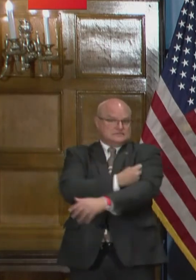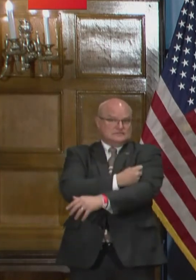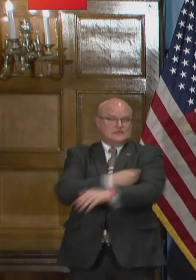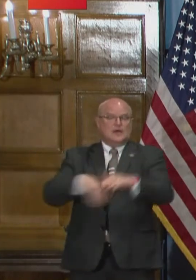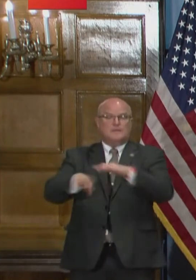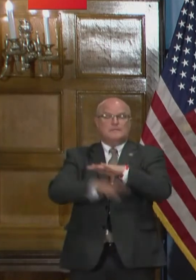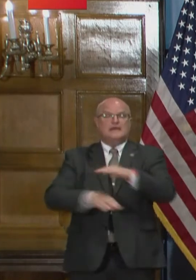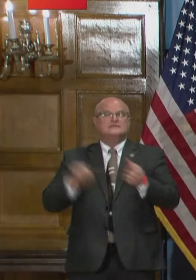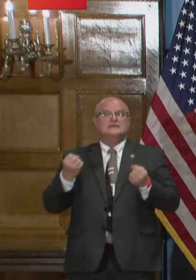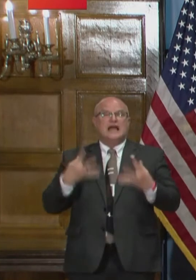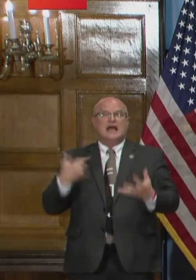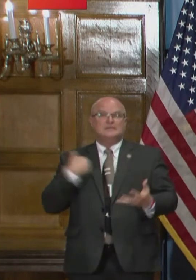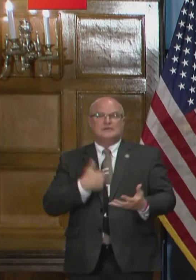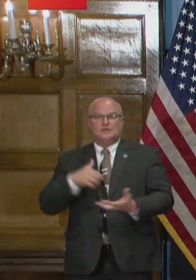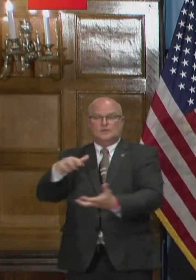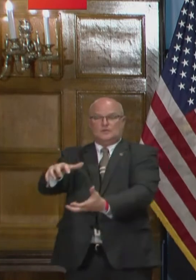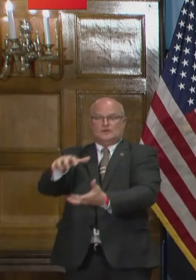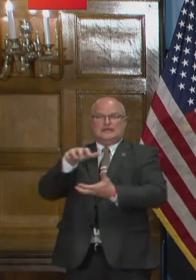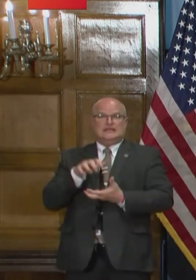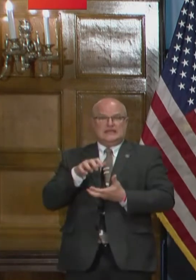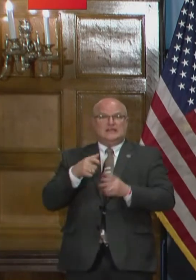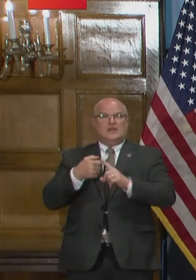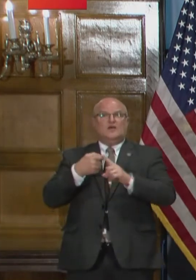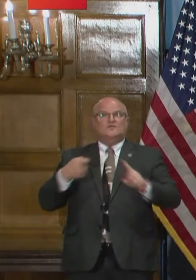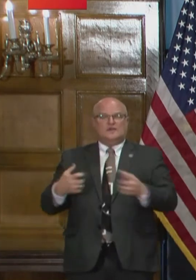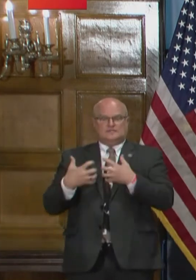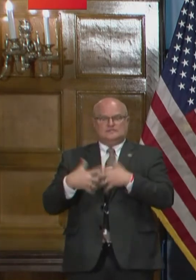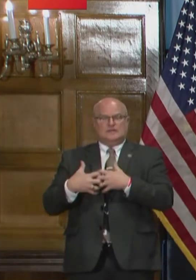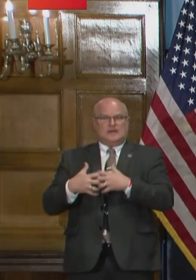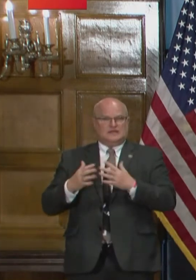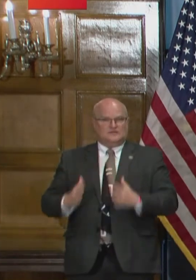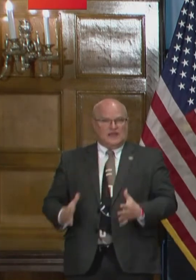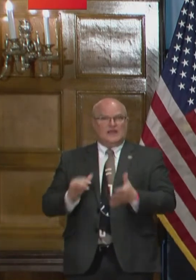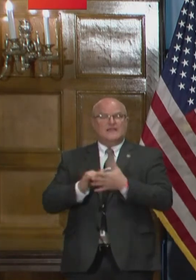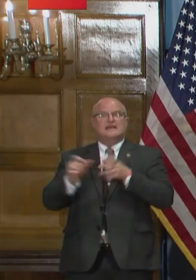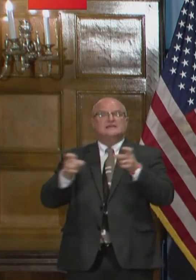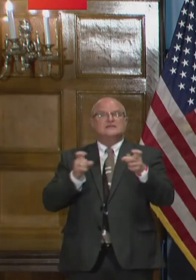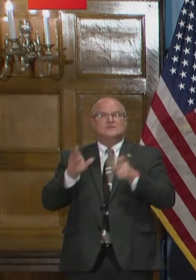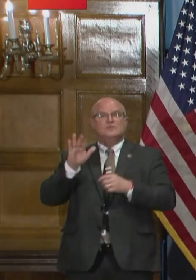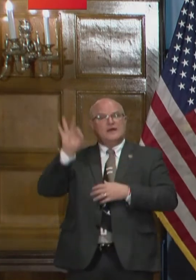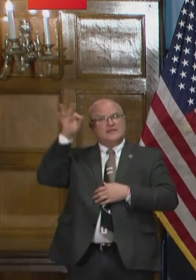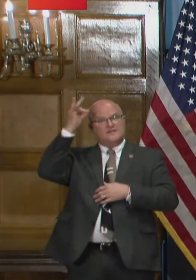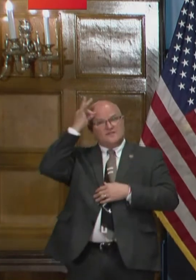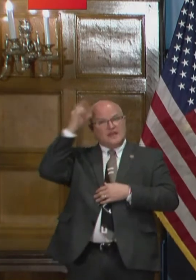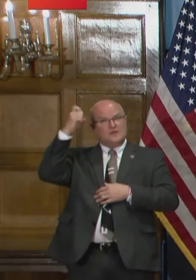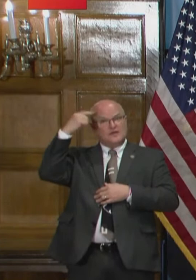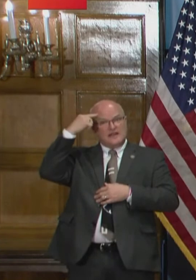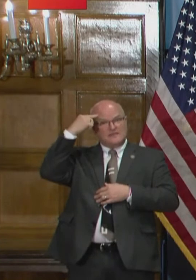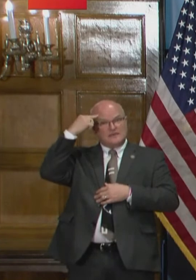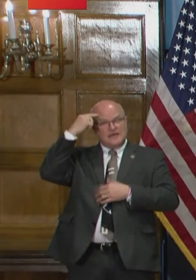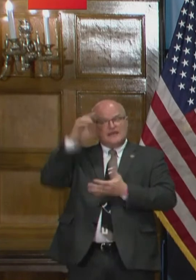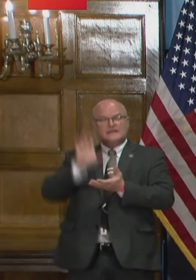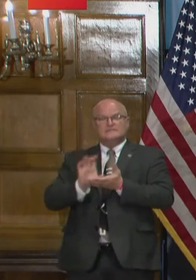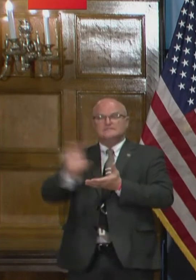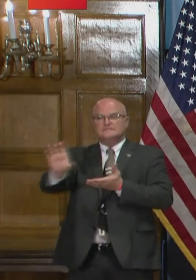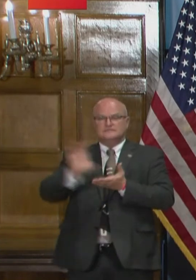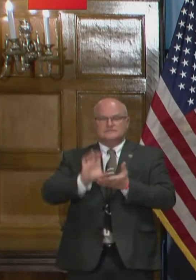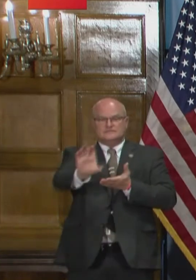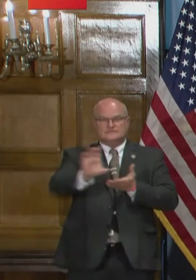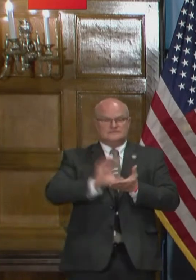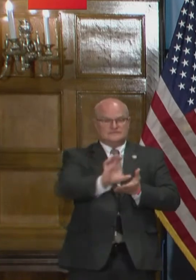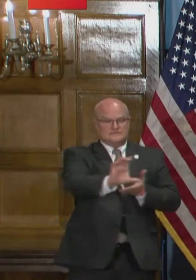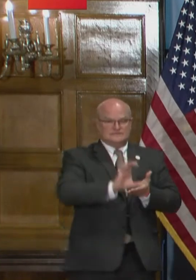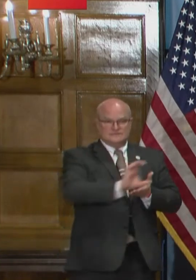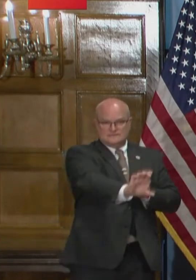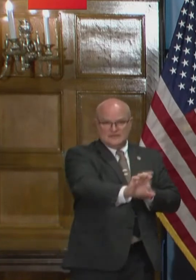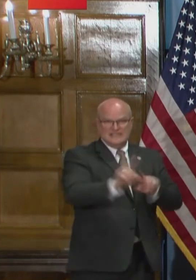the supply that we get from the manufacturer that's controlled by the federal government that allocates it out to the states.